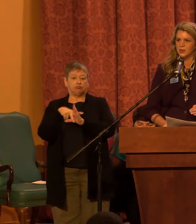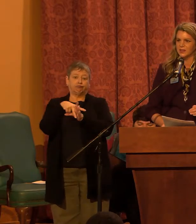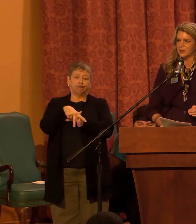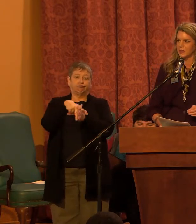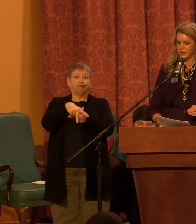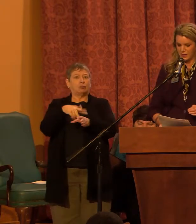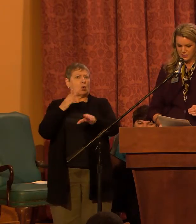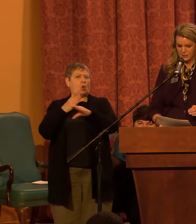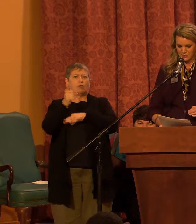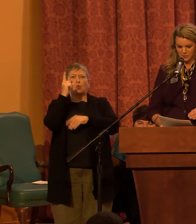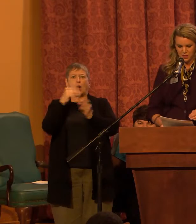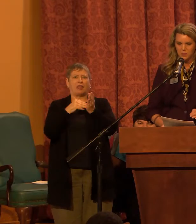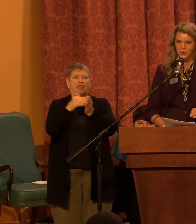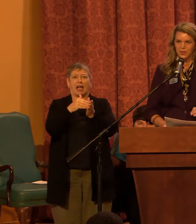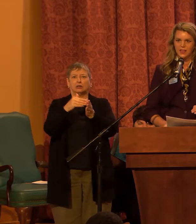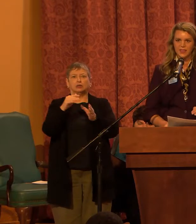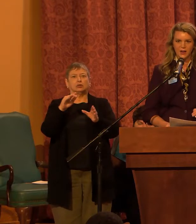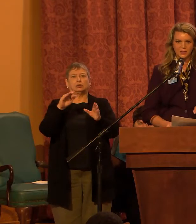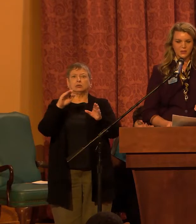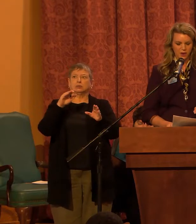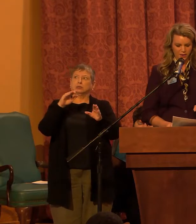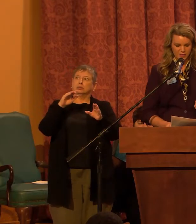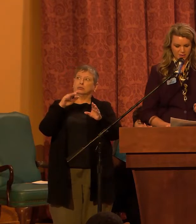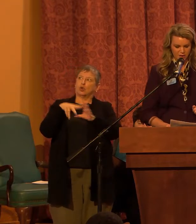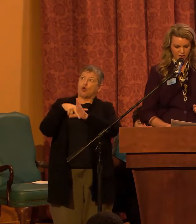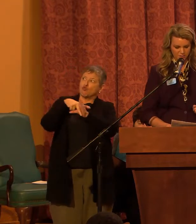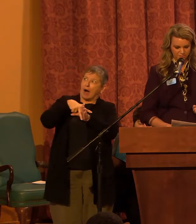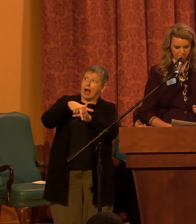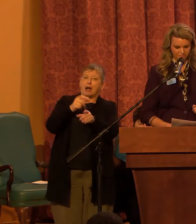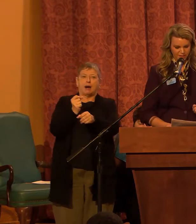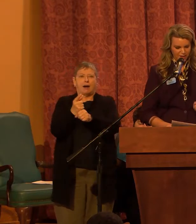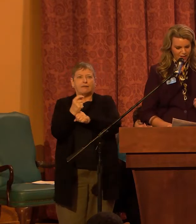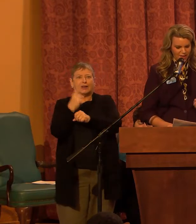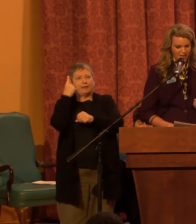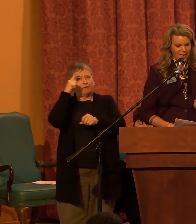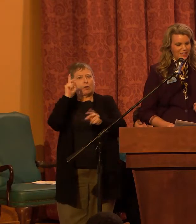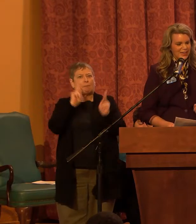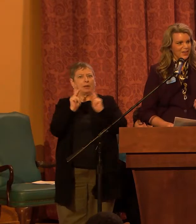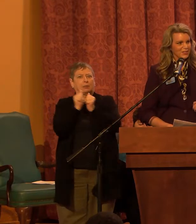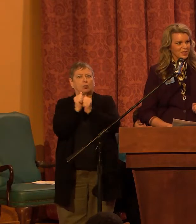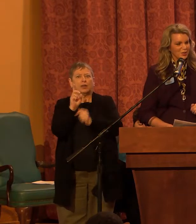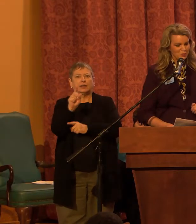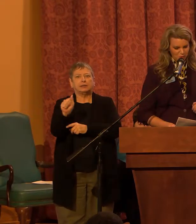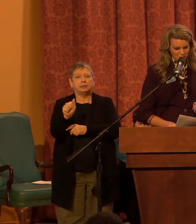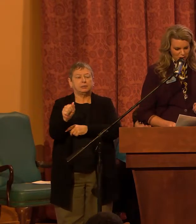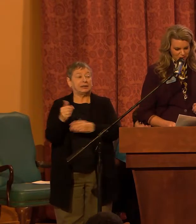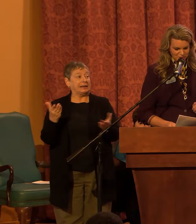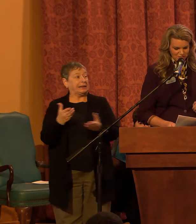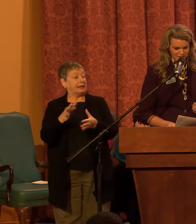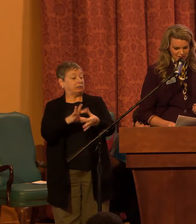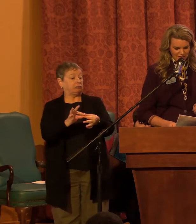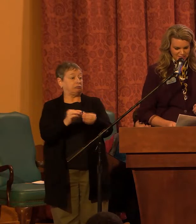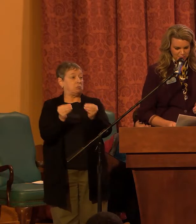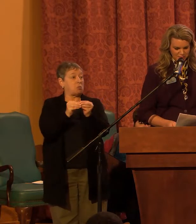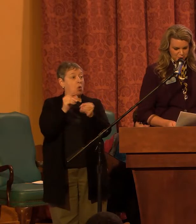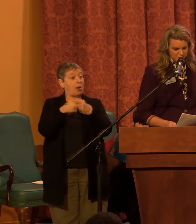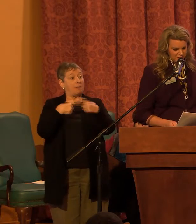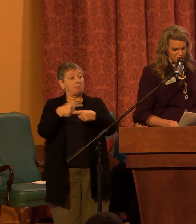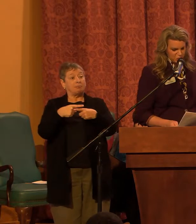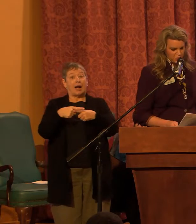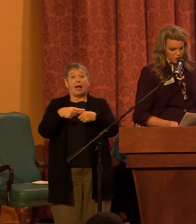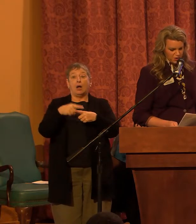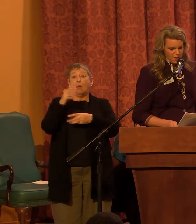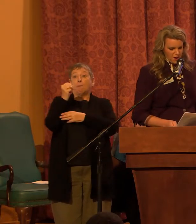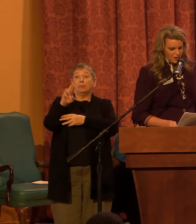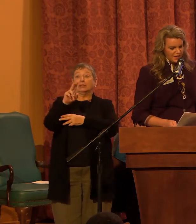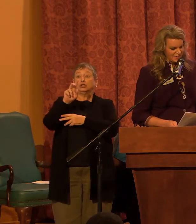and adults with disabilities. More than 1,000 rides a year. And here to tell you more about Mr. T and accept this